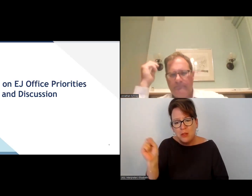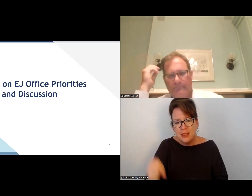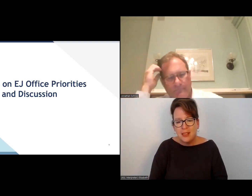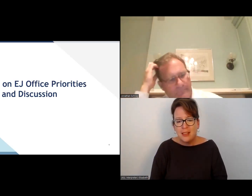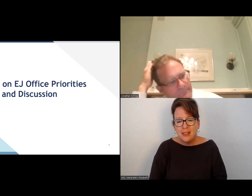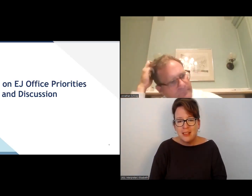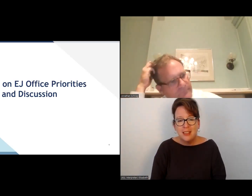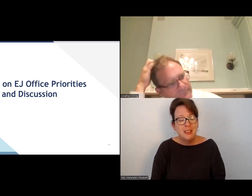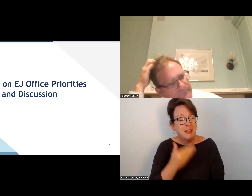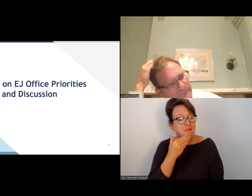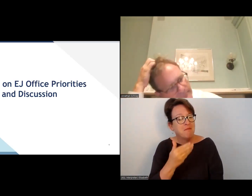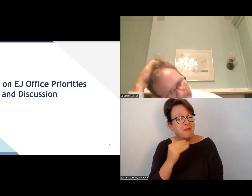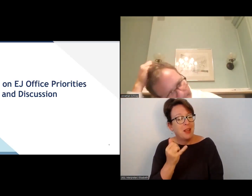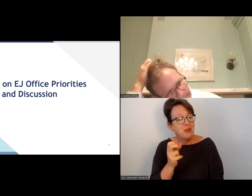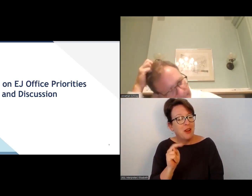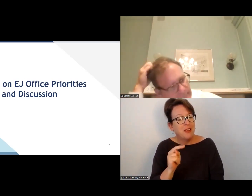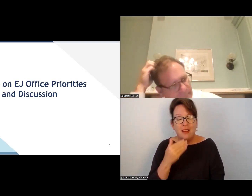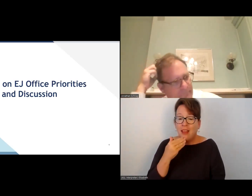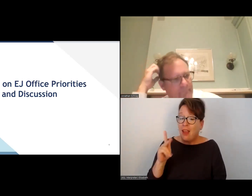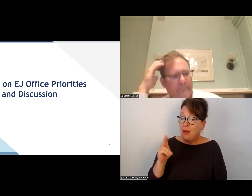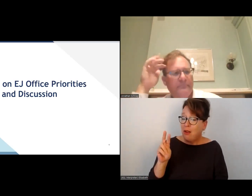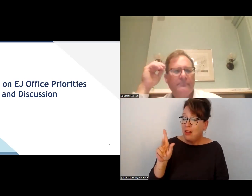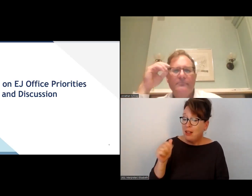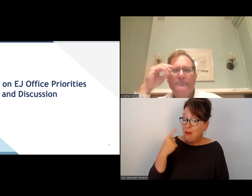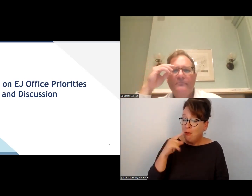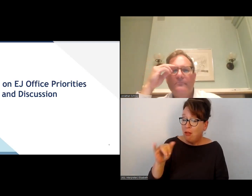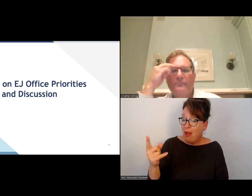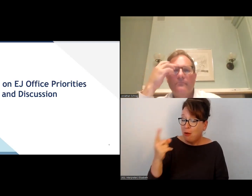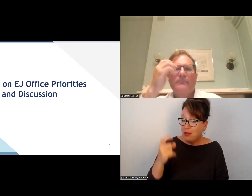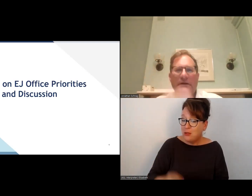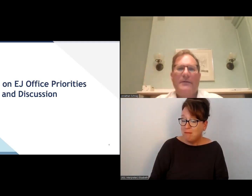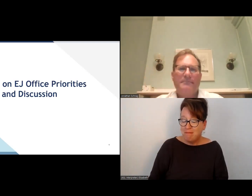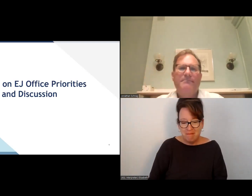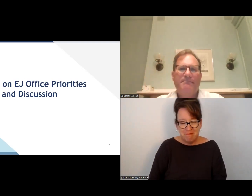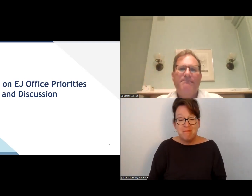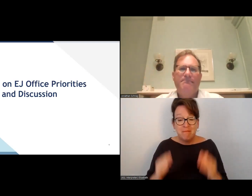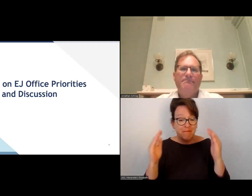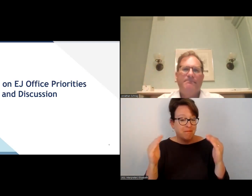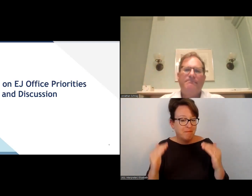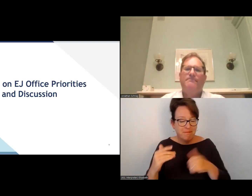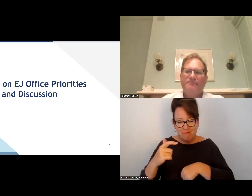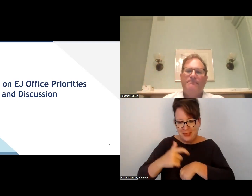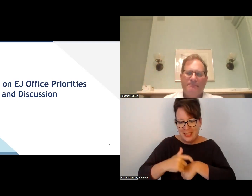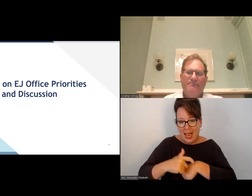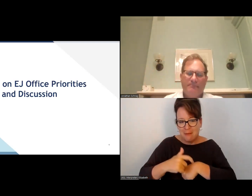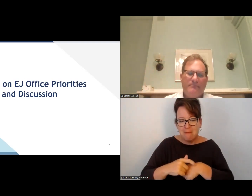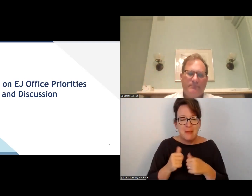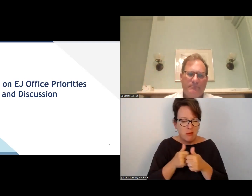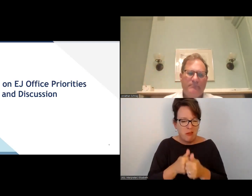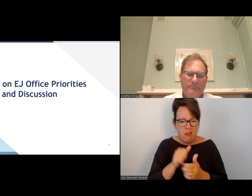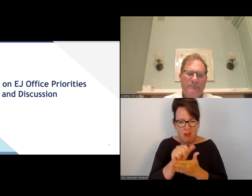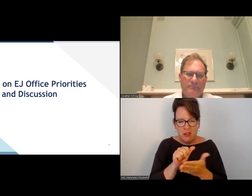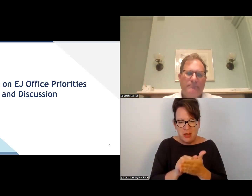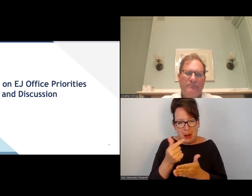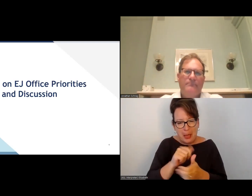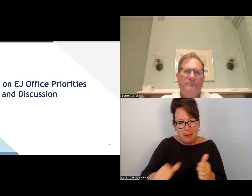Thanks, Jonathan, and thanks, Kalila, for the questions. I'm going to move us along just because we are running a little bit